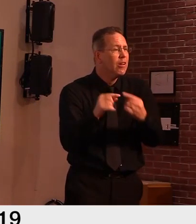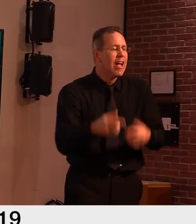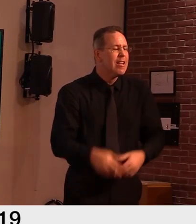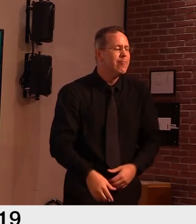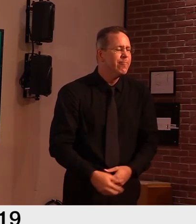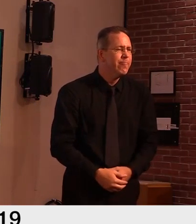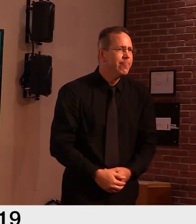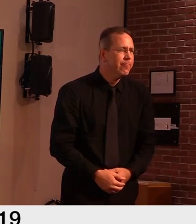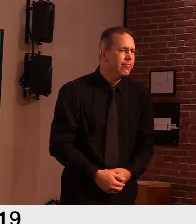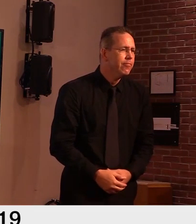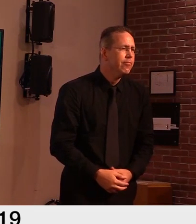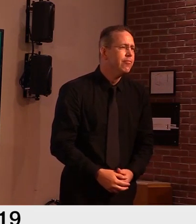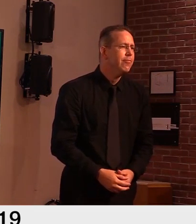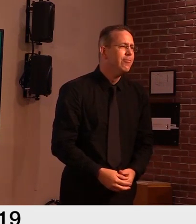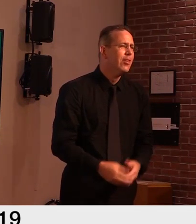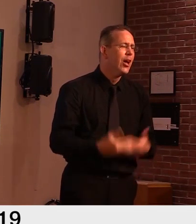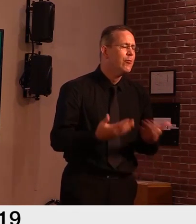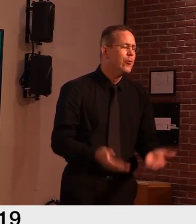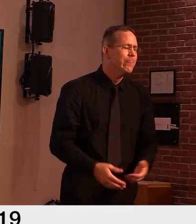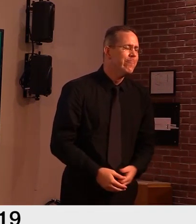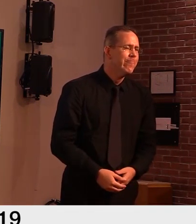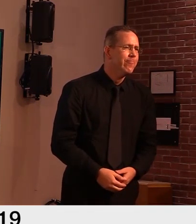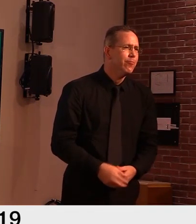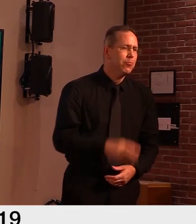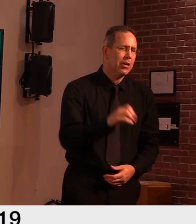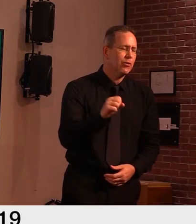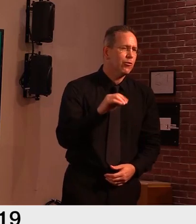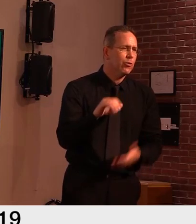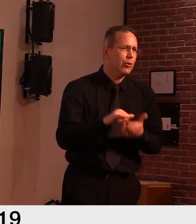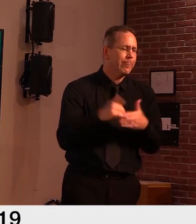some reciprocity, I believe, in those two states.